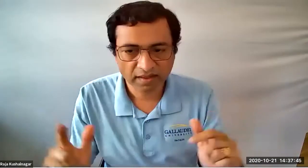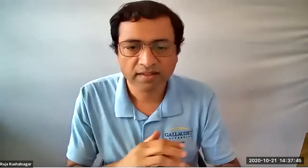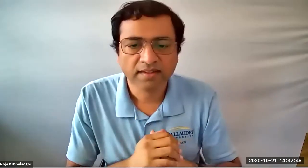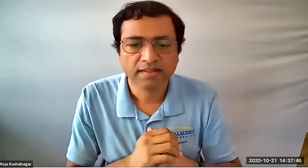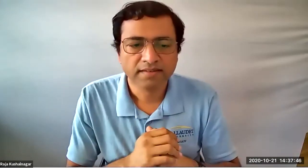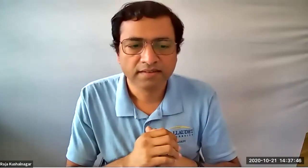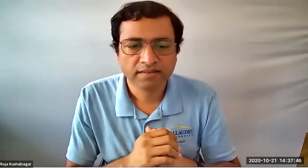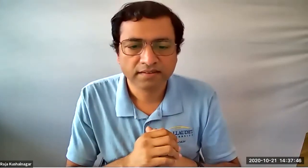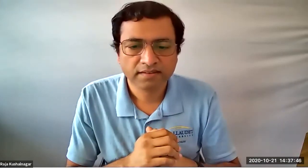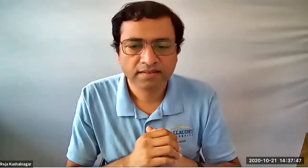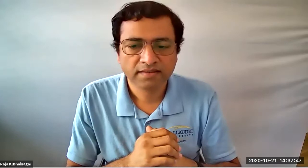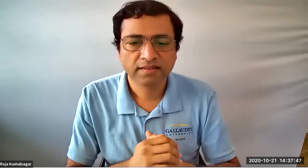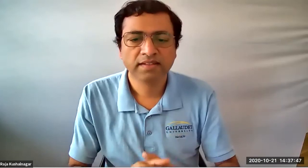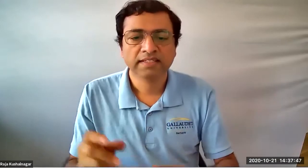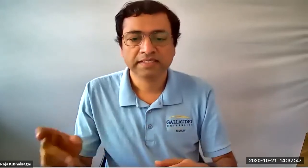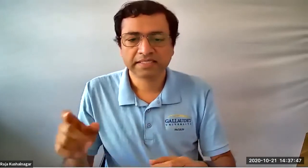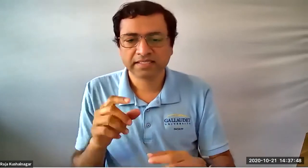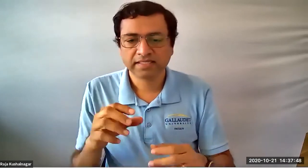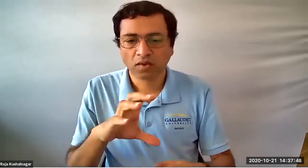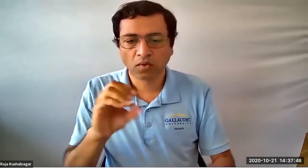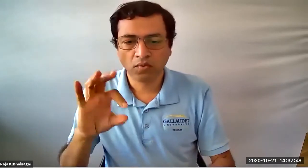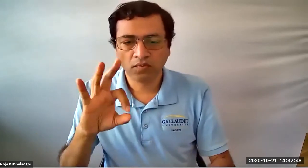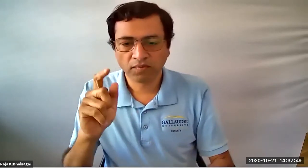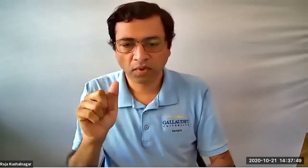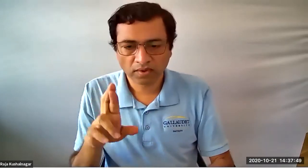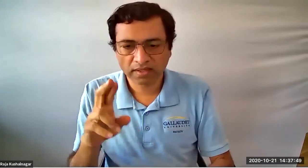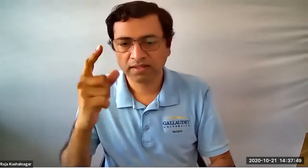to more efficiently use technology in our everyday lives.